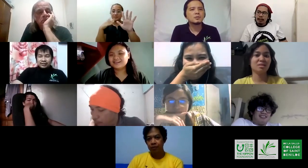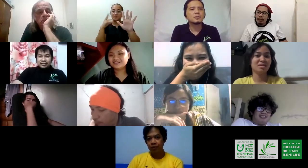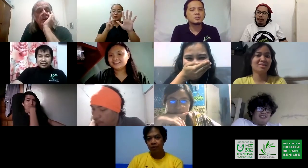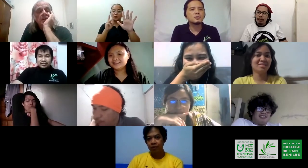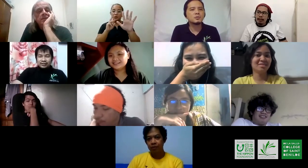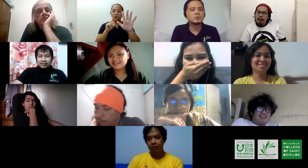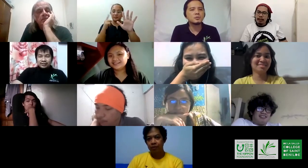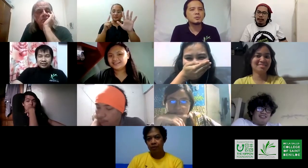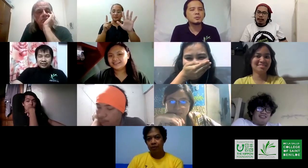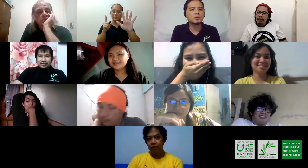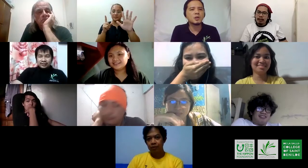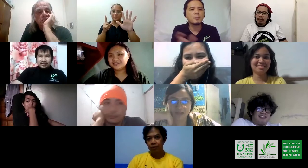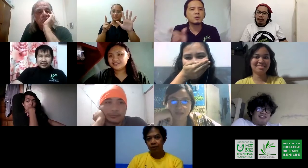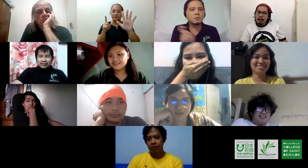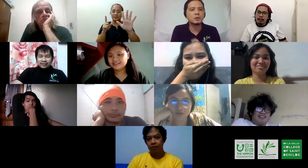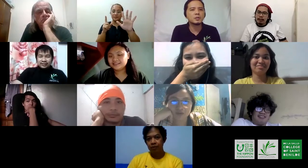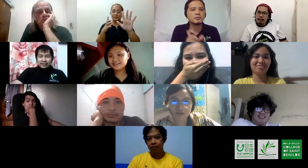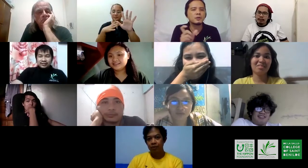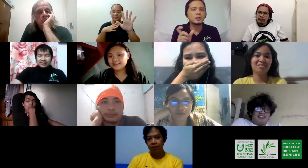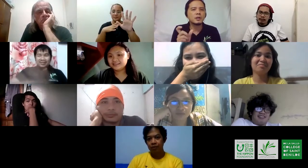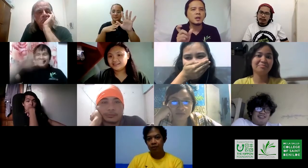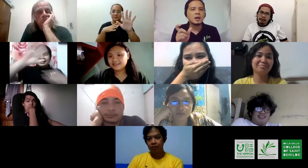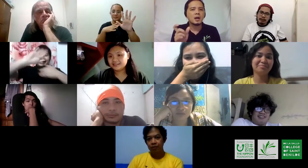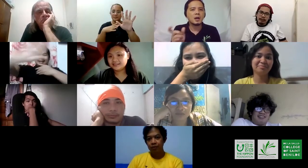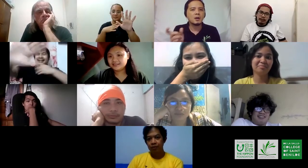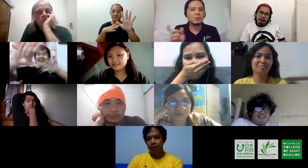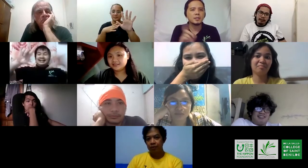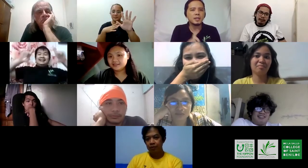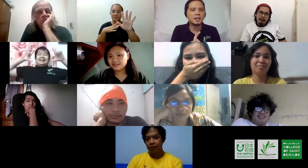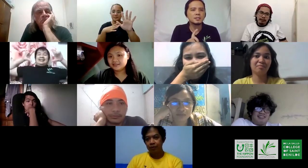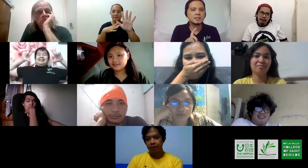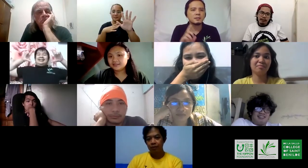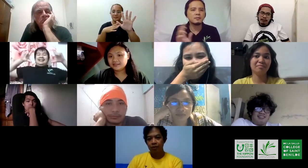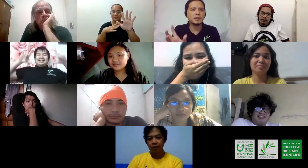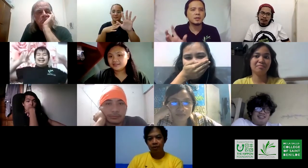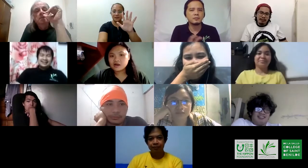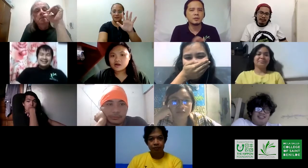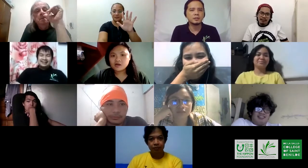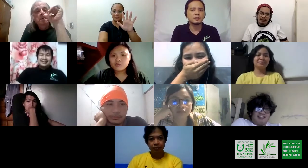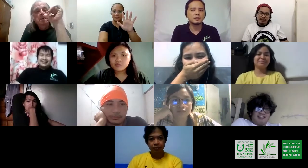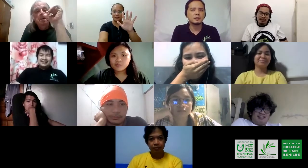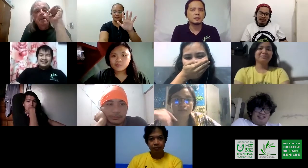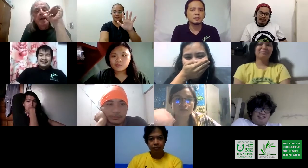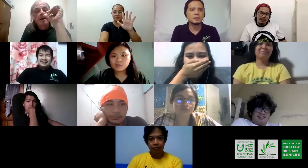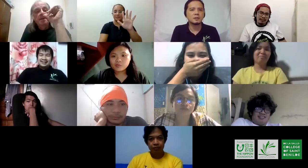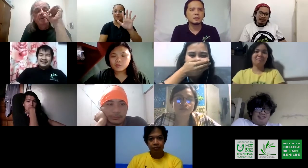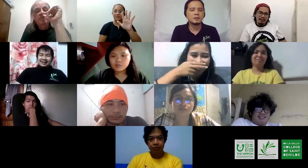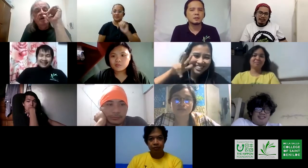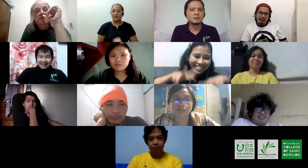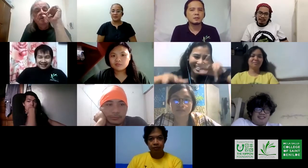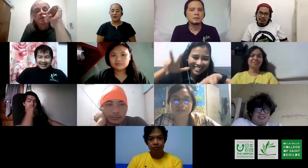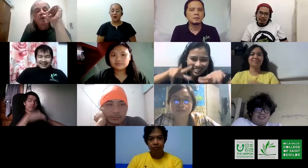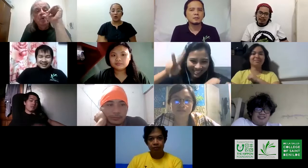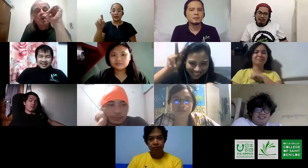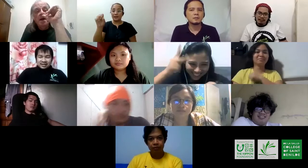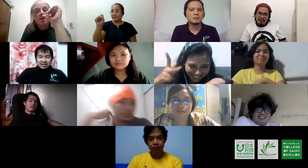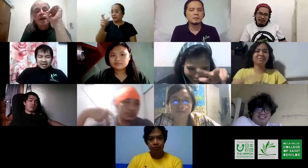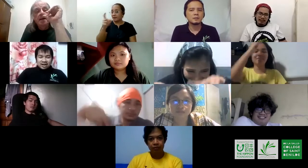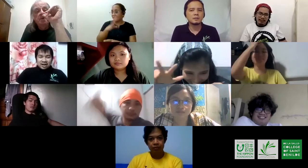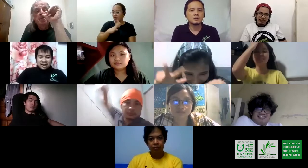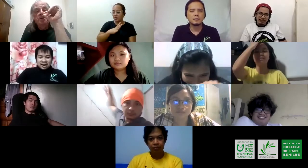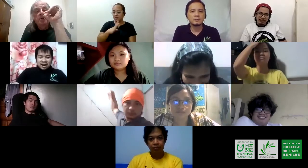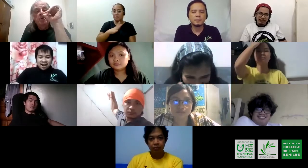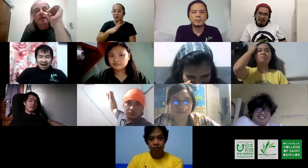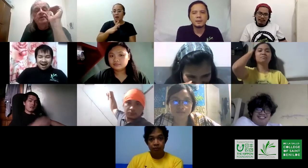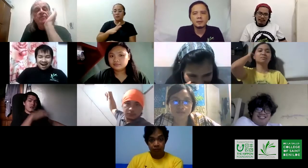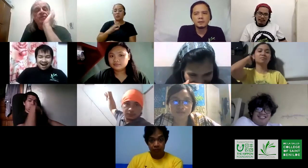So there's two compound words for what day is it in Vietnam. Yeah, that's fine. So how do